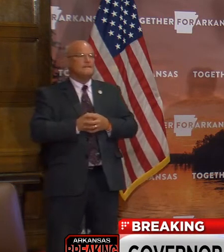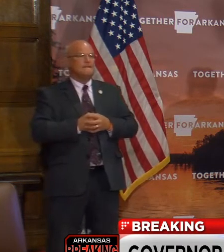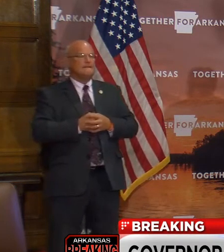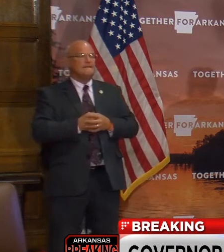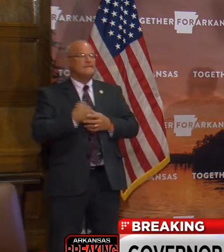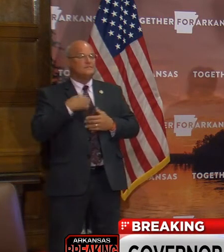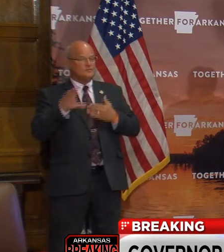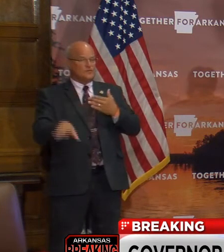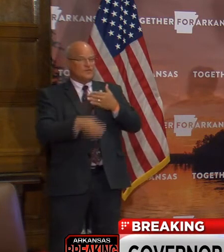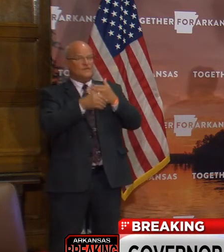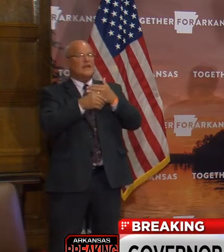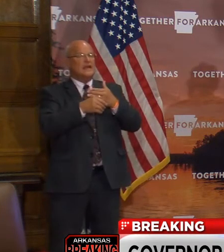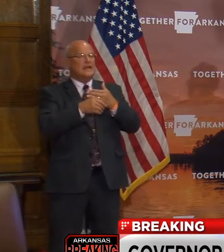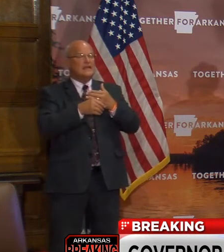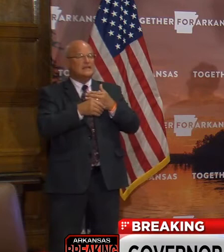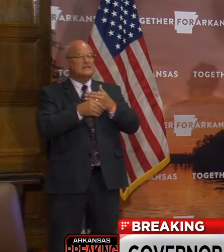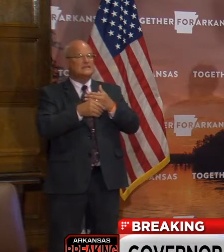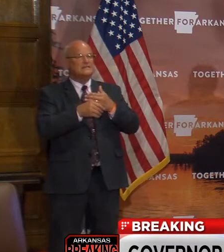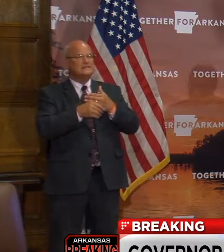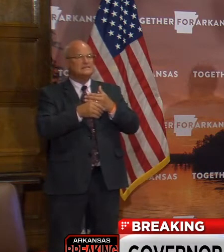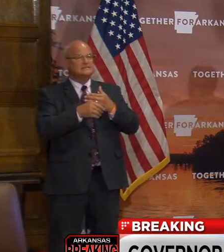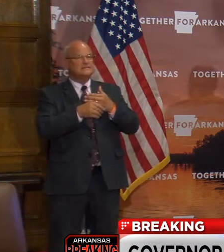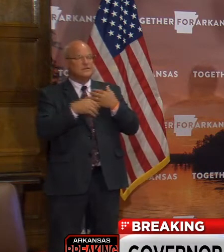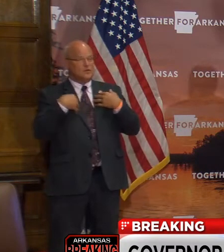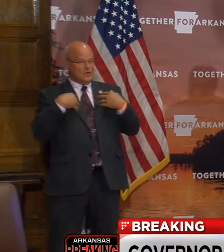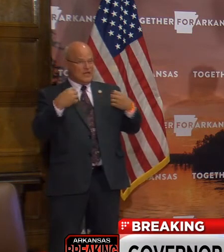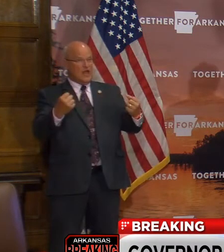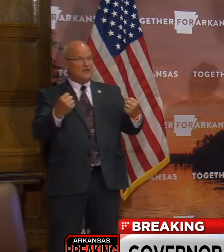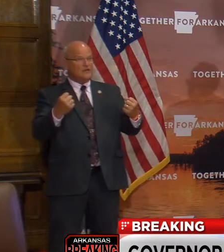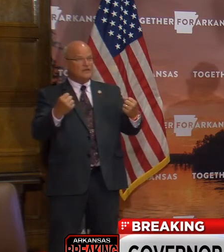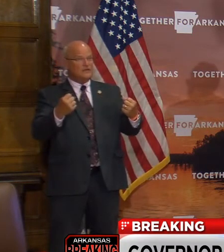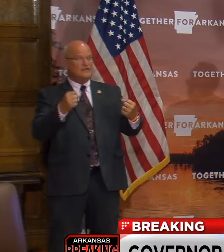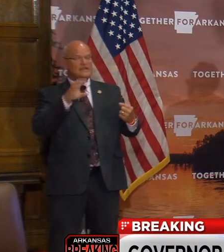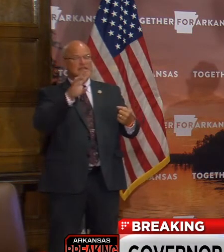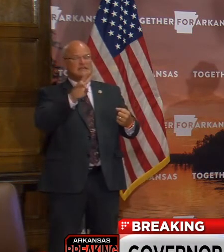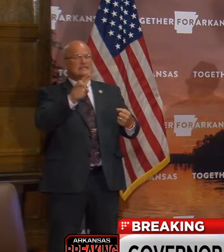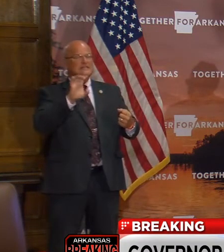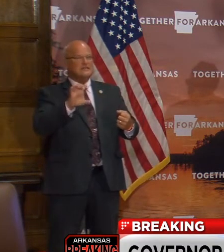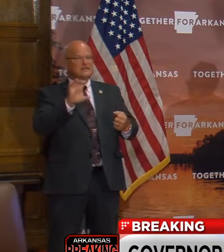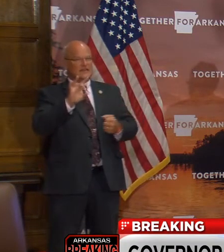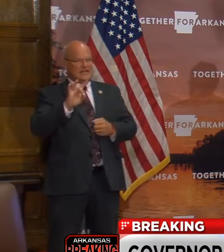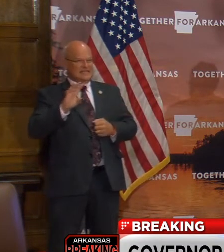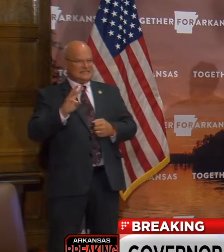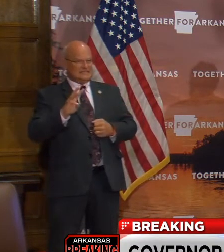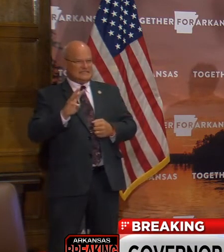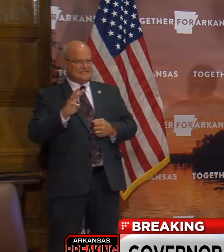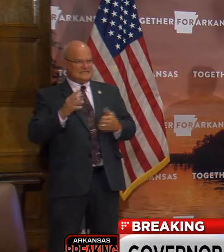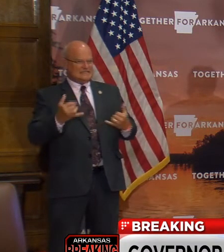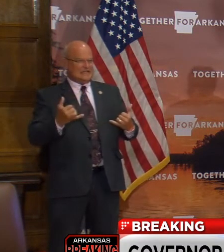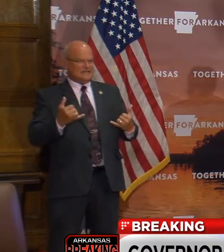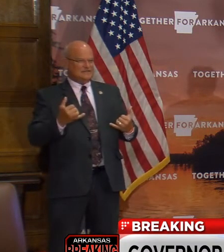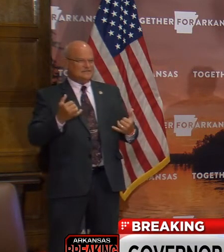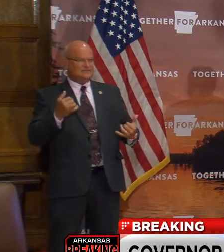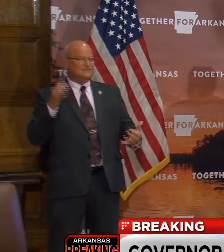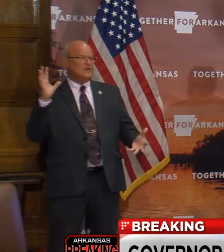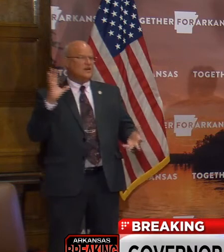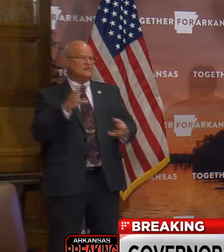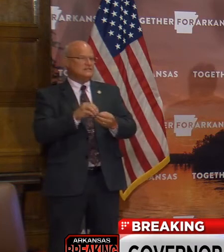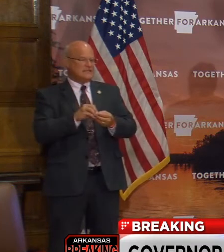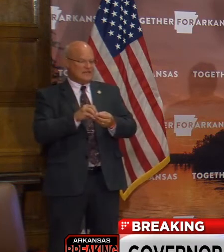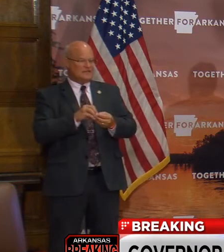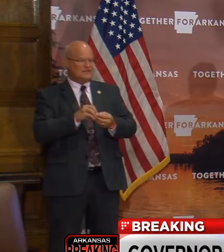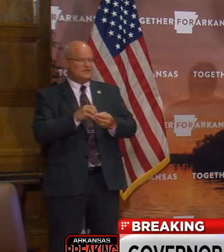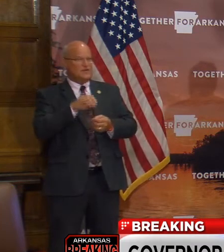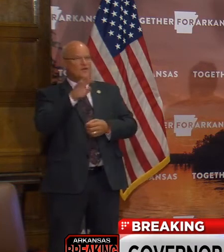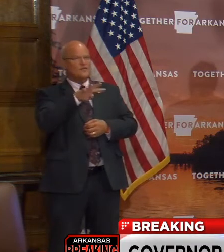We've added to the roll of recovered individuals 786 persons, bringing us now to